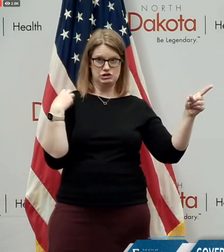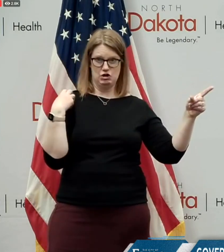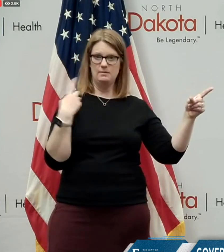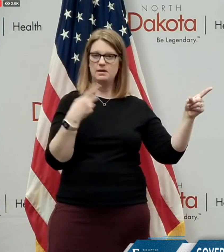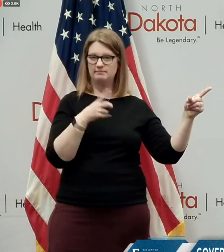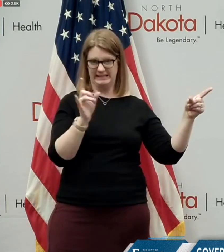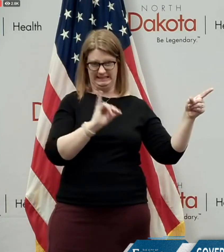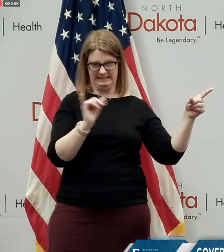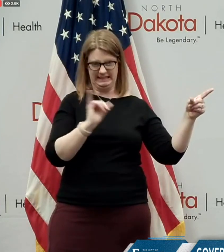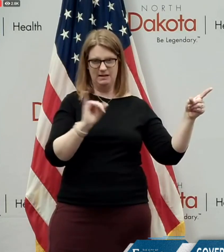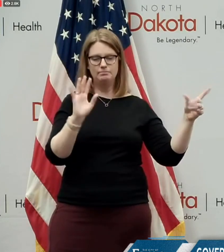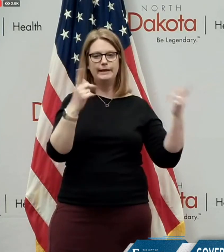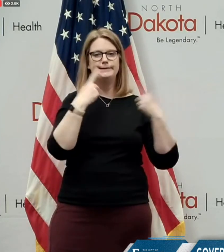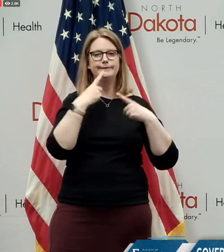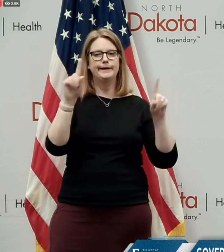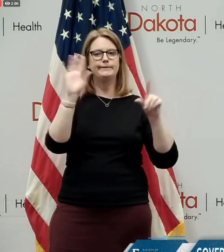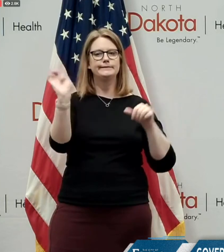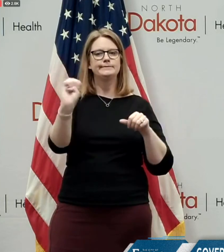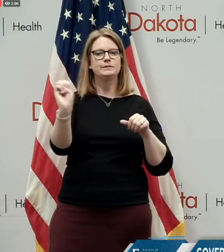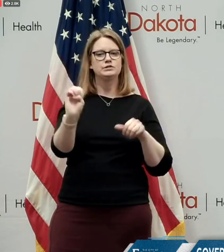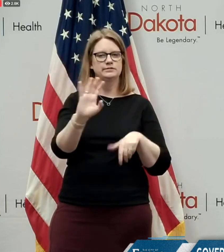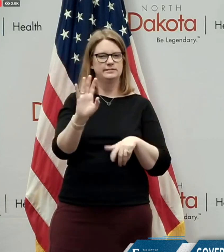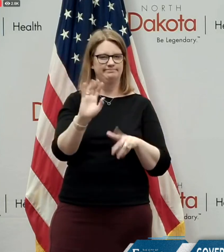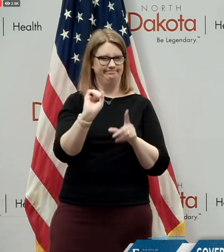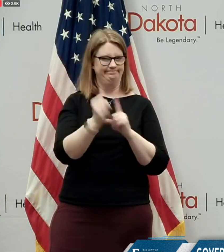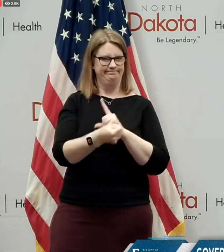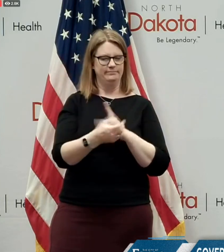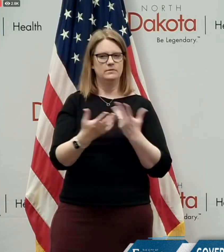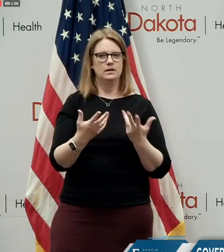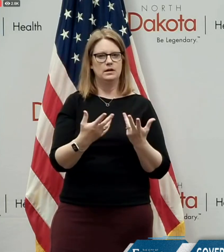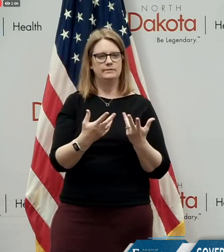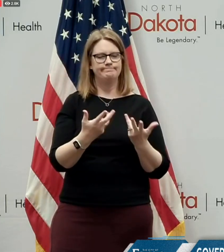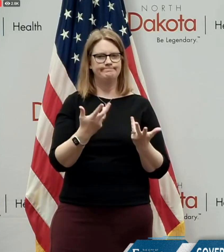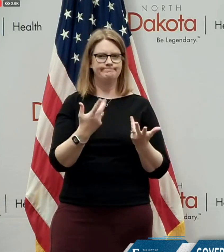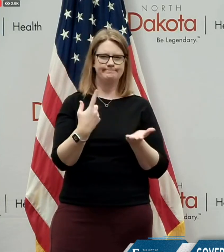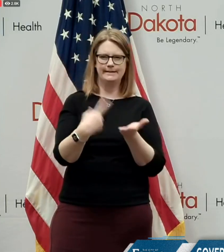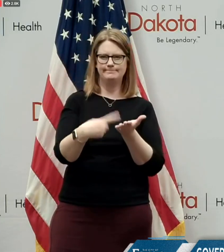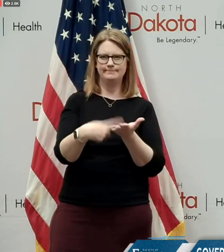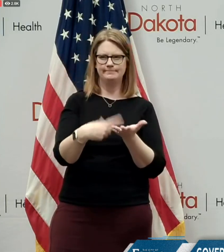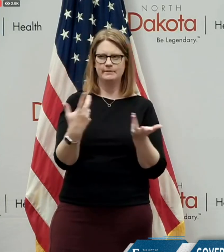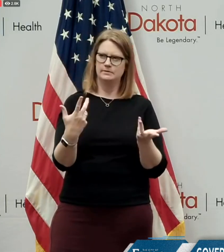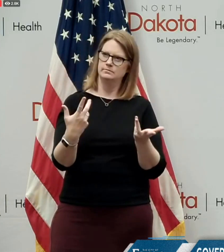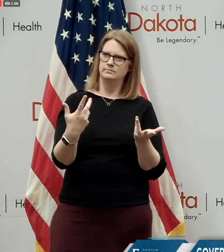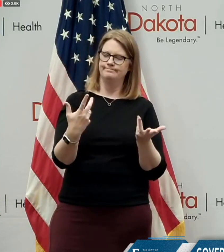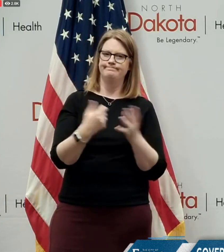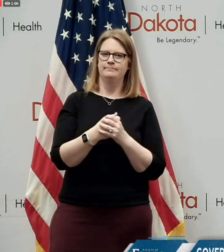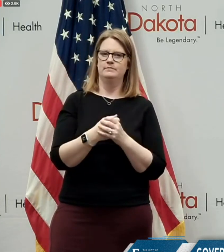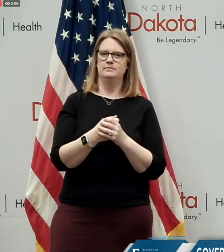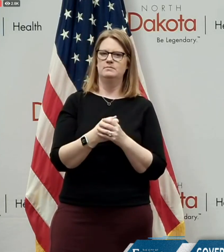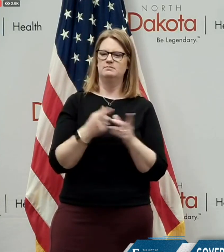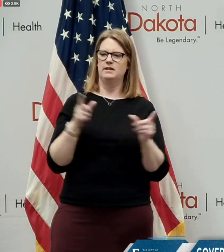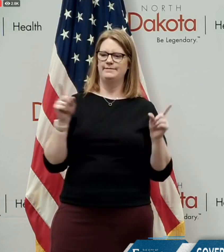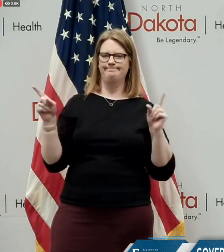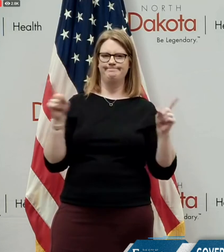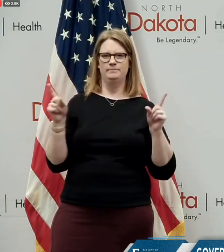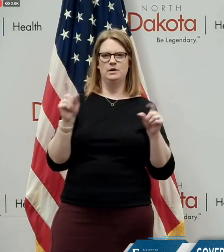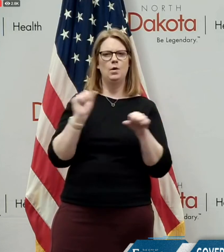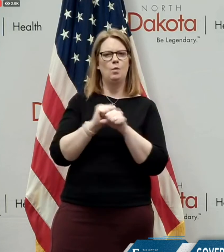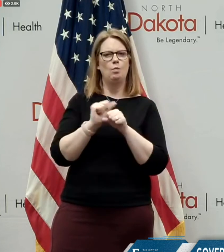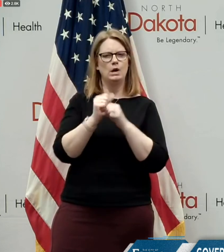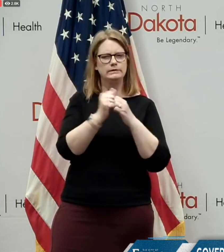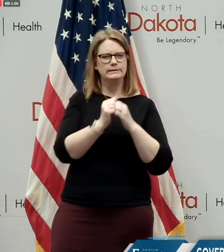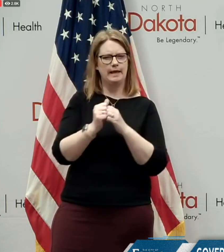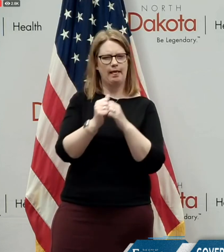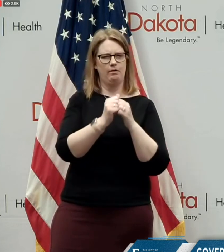the same thing. And it was at that time where it was talked about how do you declare in unison in making sure that